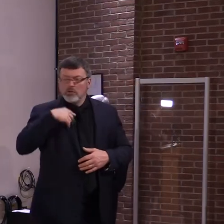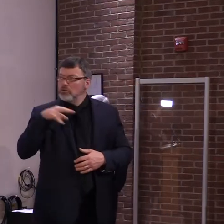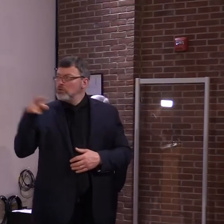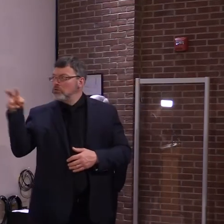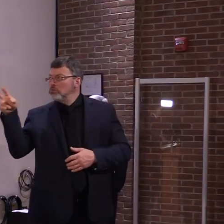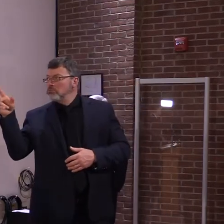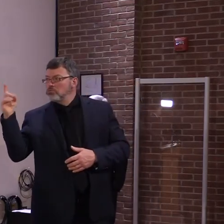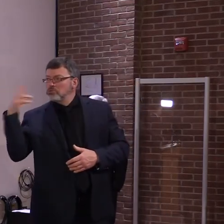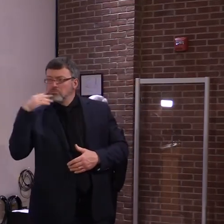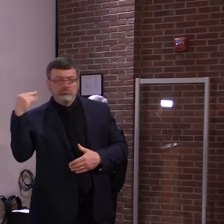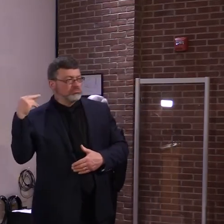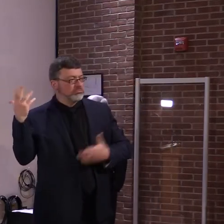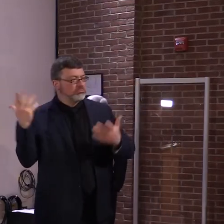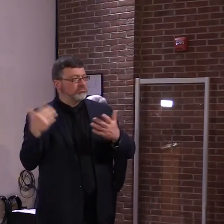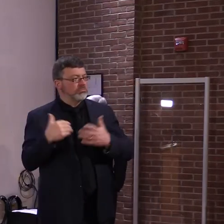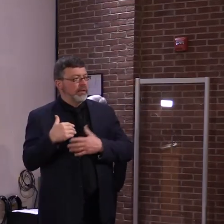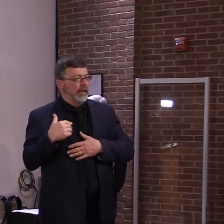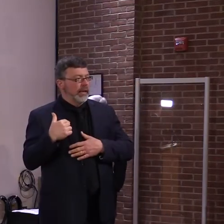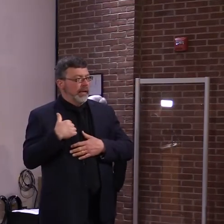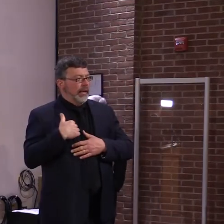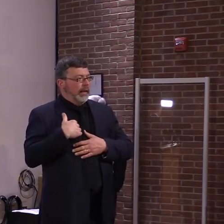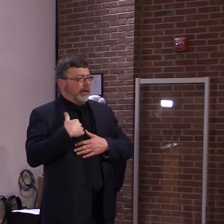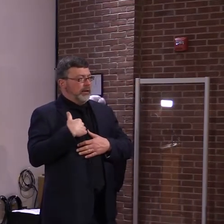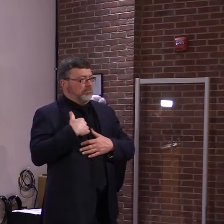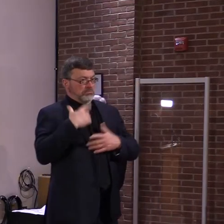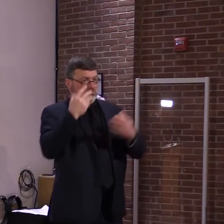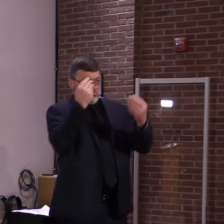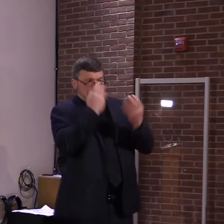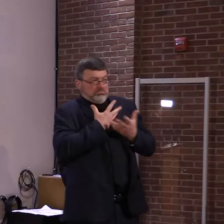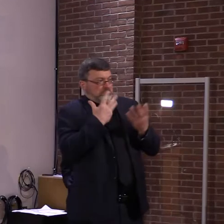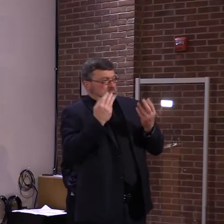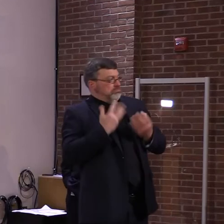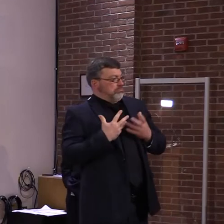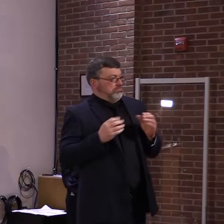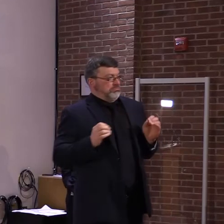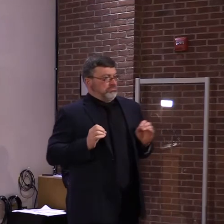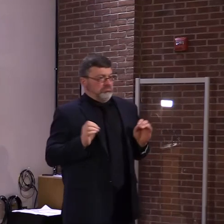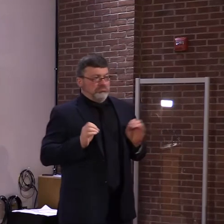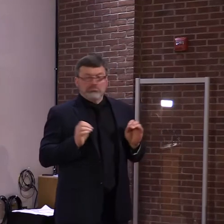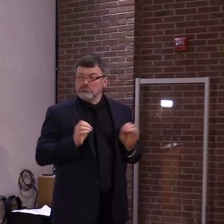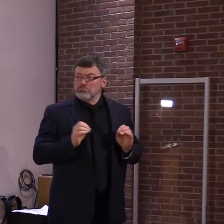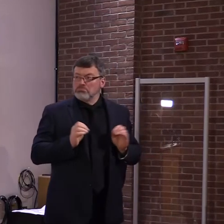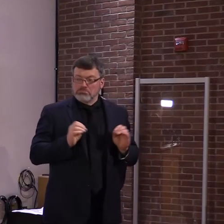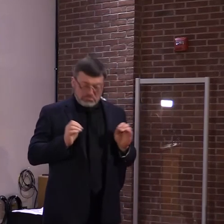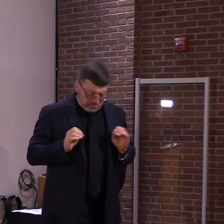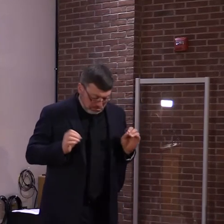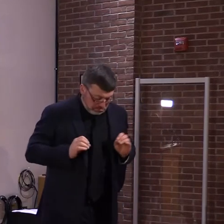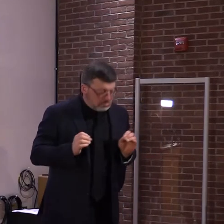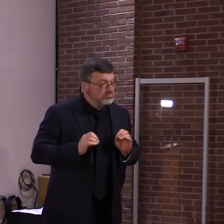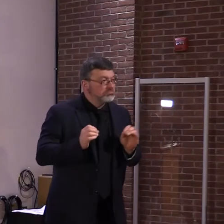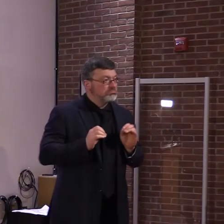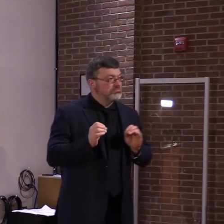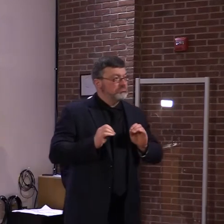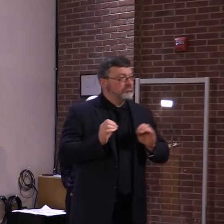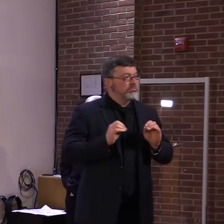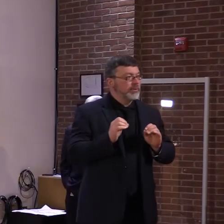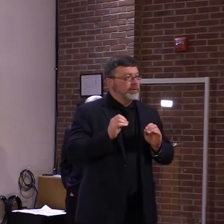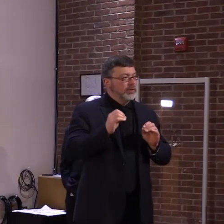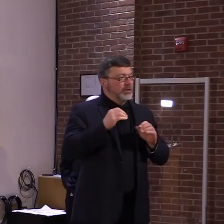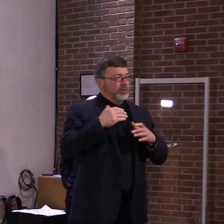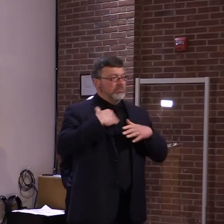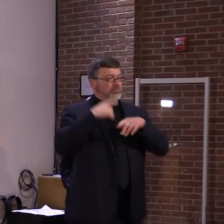I have not heard anything of that nature. And in fact, on the some of the calls with the White House, that has not been brought